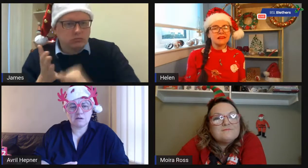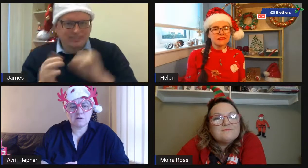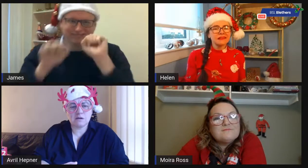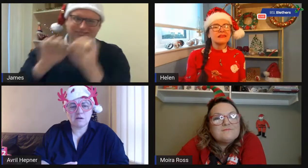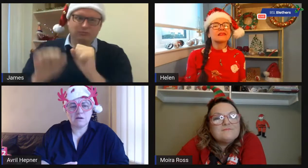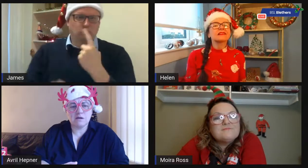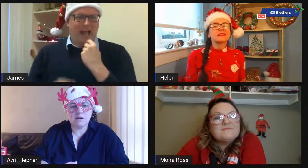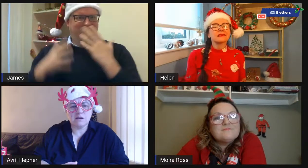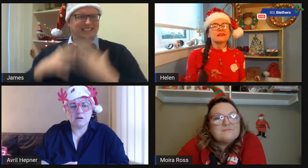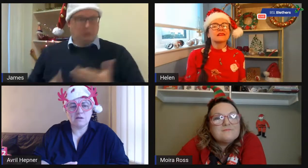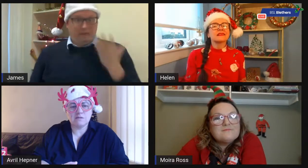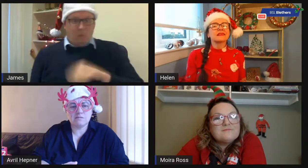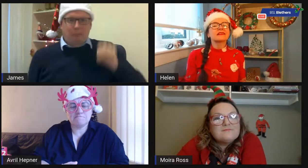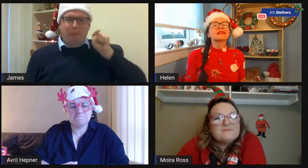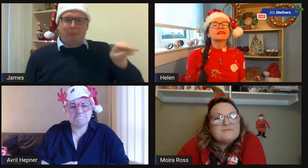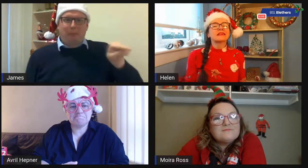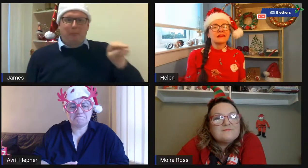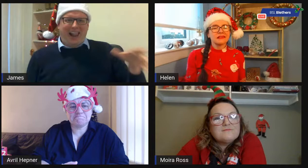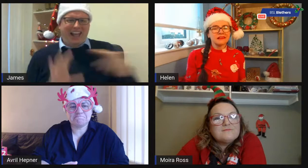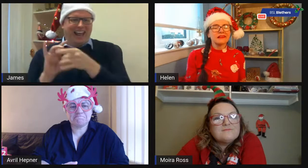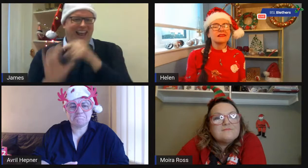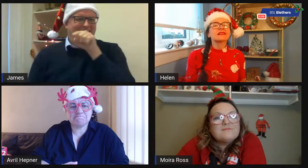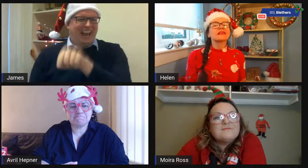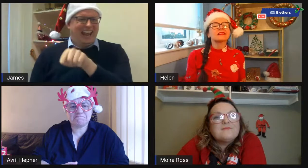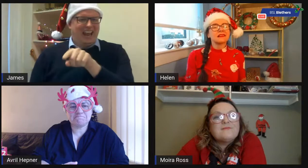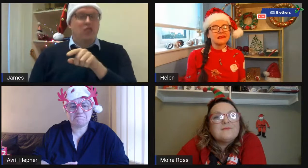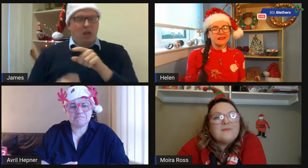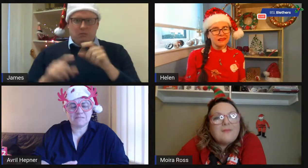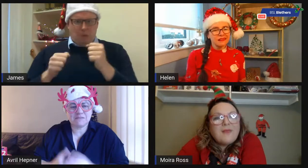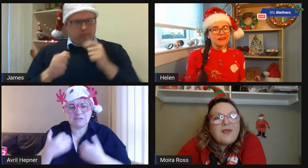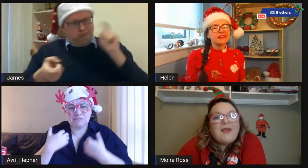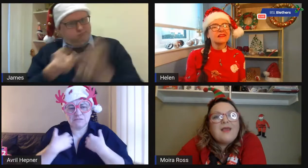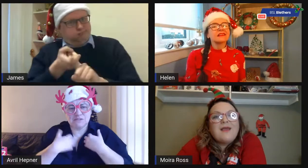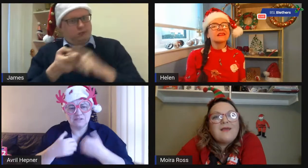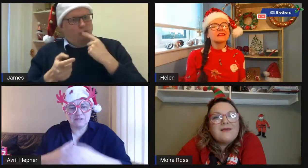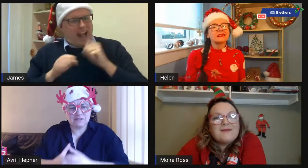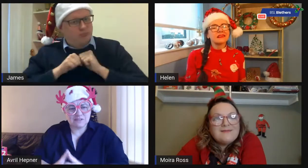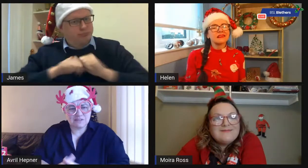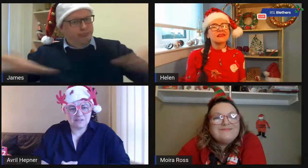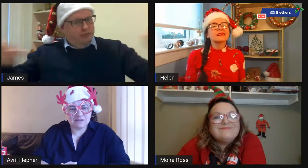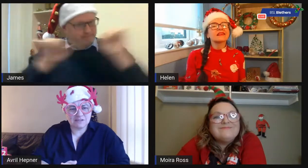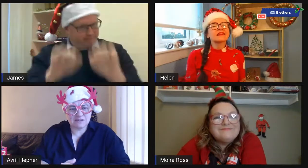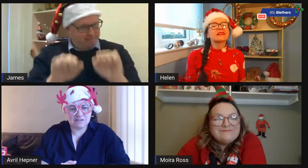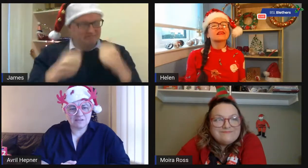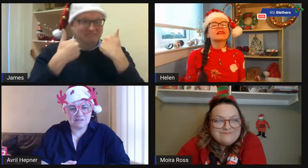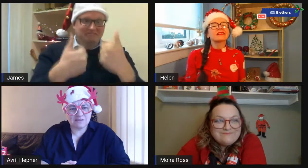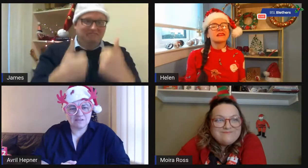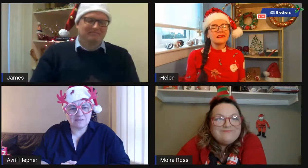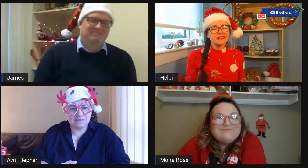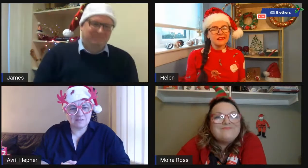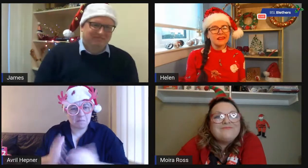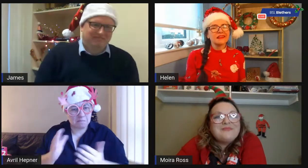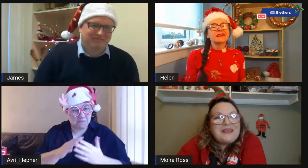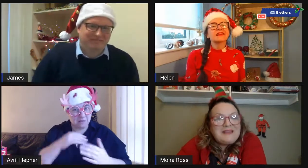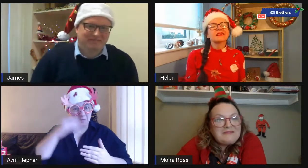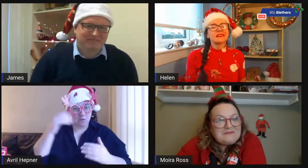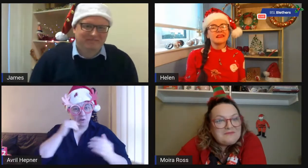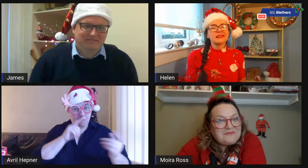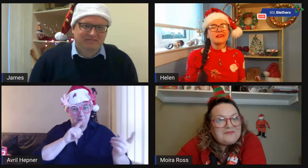So when you see Father Christmas and Santa Claus, there is a direct link to St. Nicholas, who was a bishop,